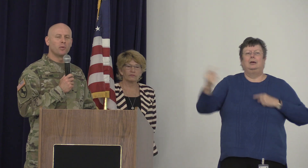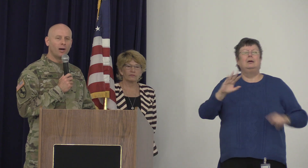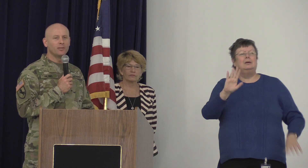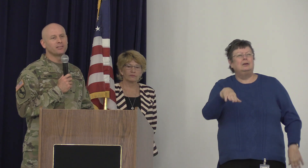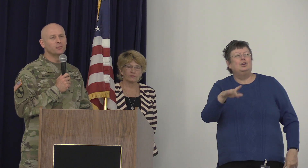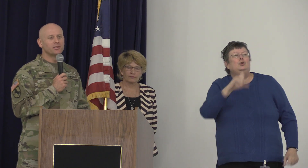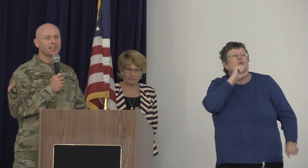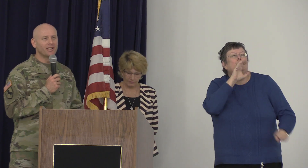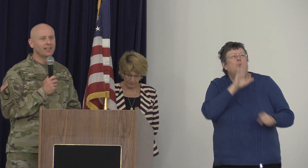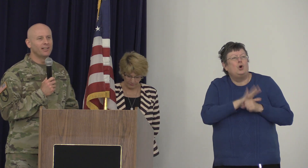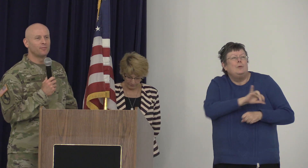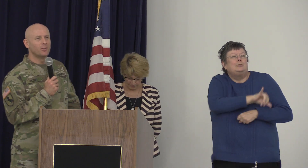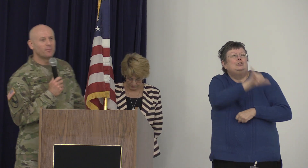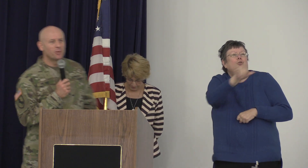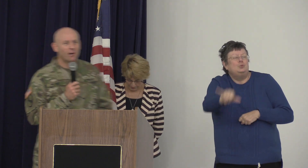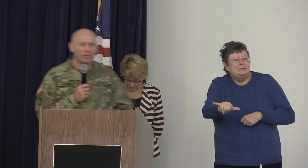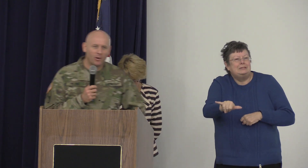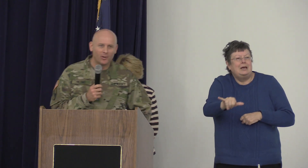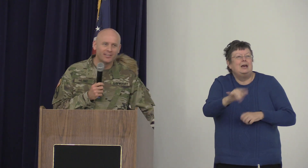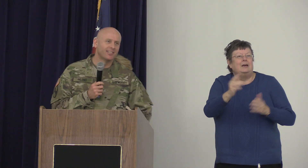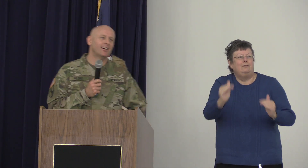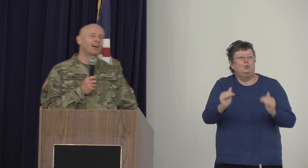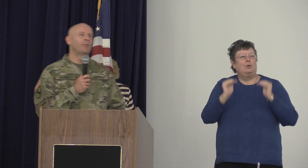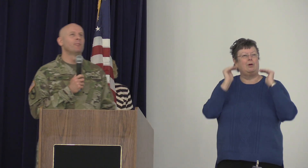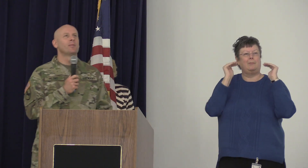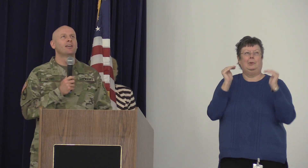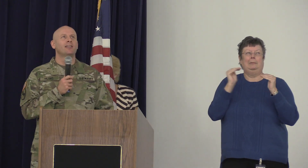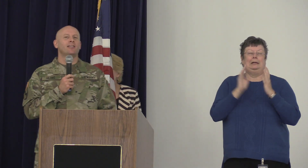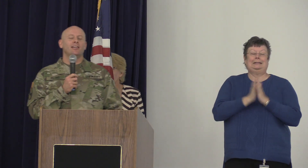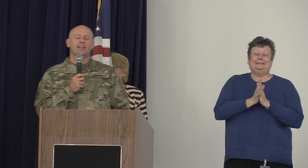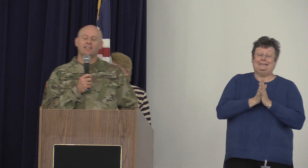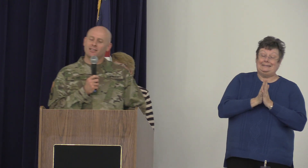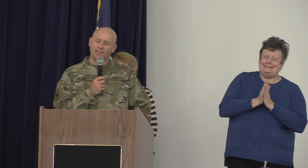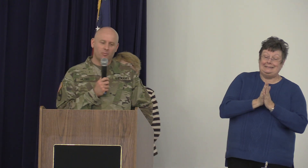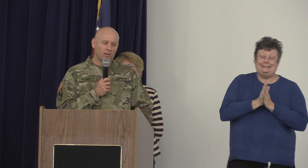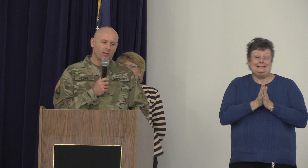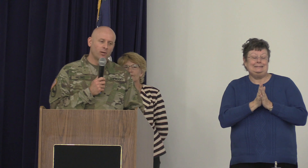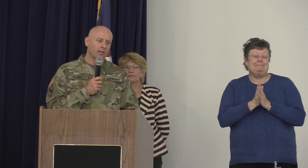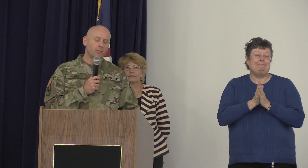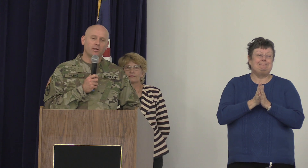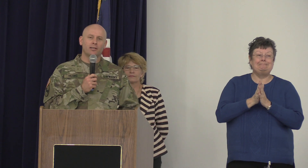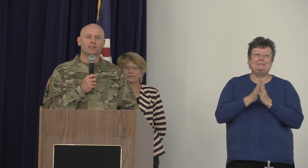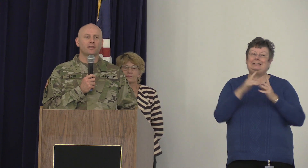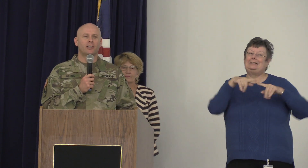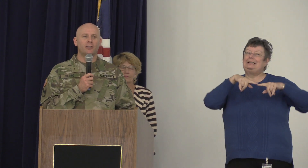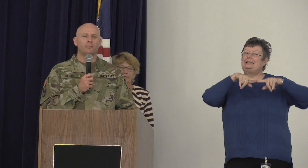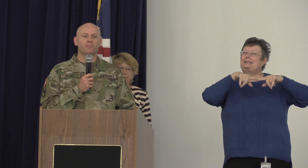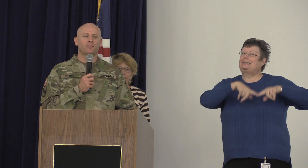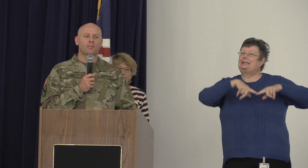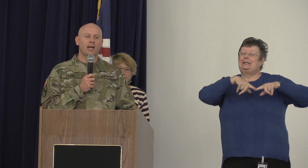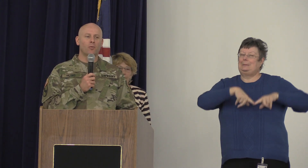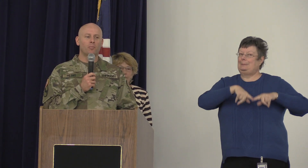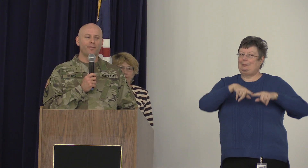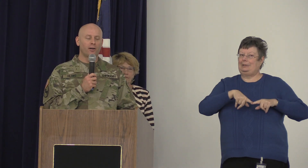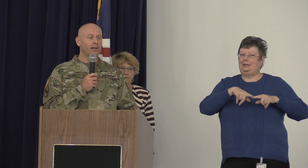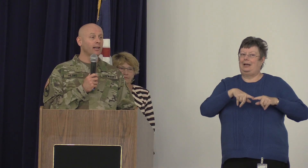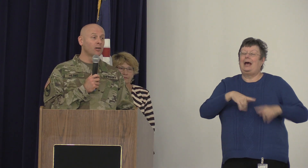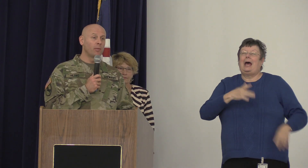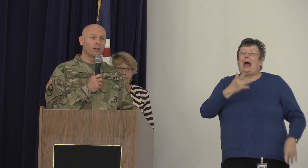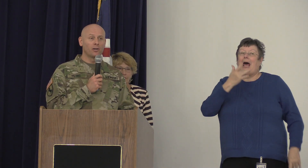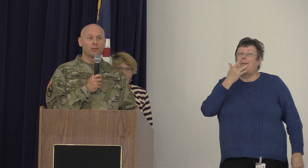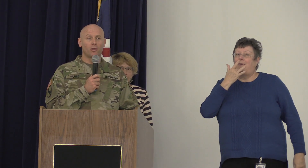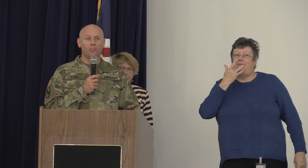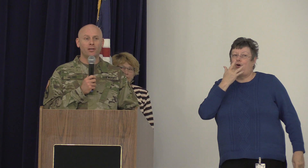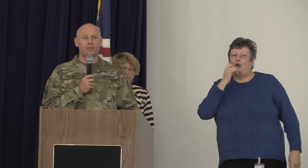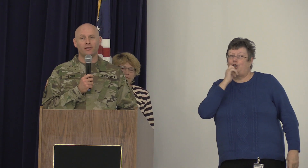like, well, you promised you would stay in if you got promoted. It really depends. I would prefer not